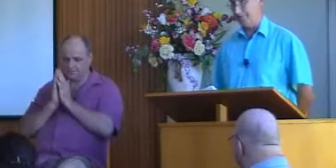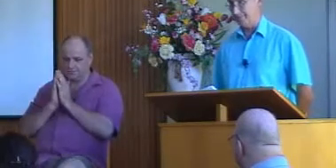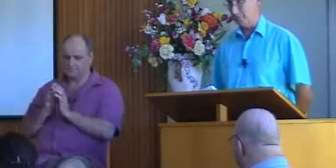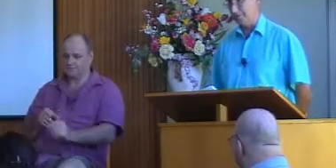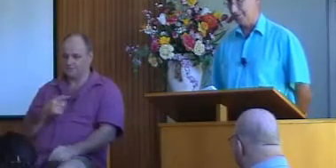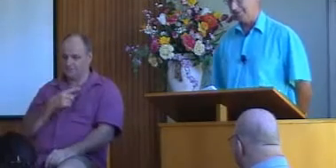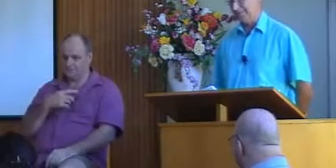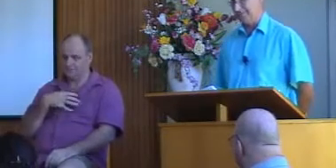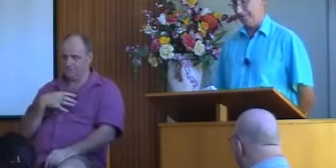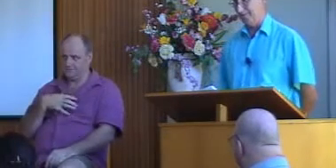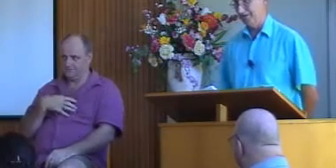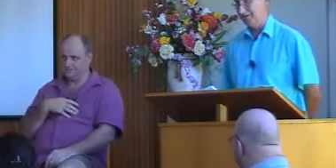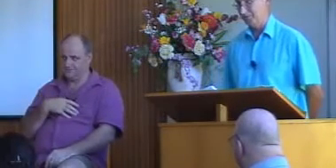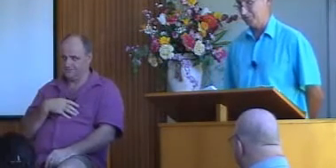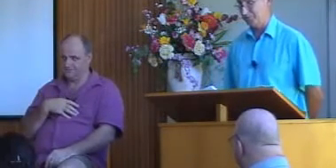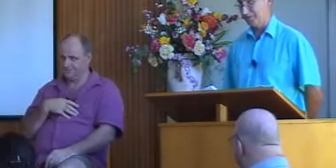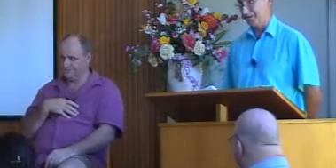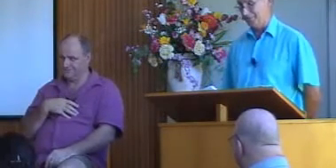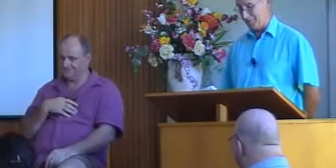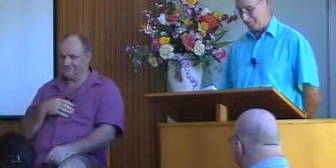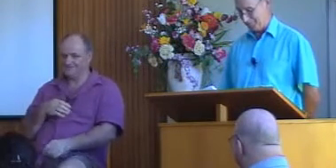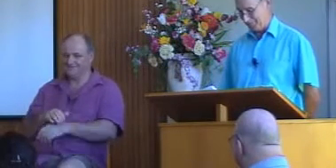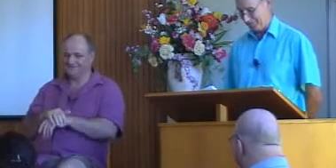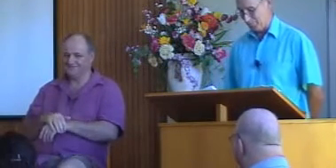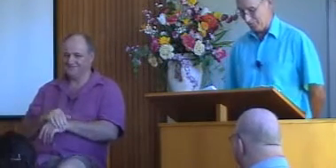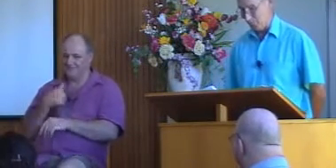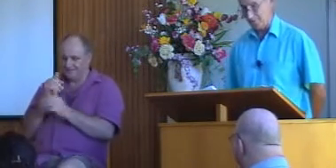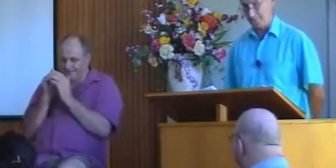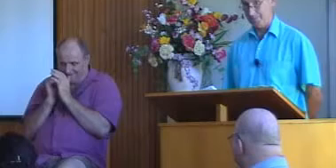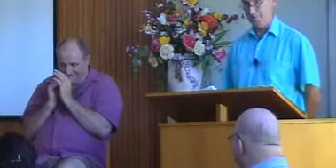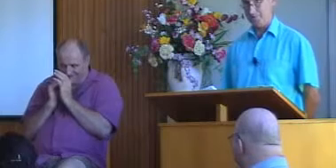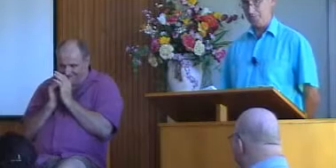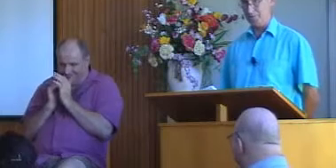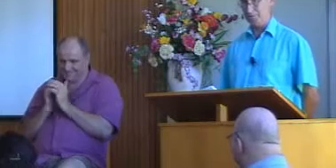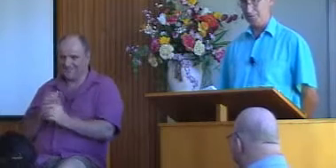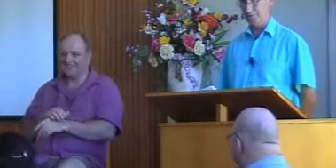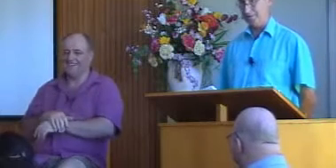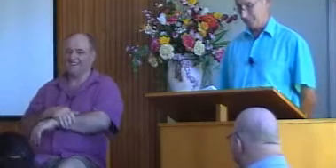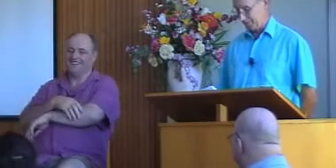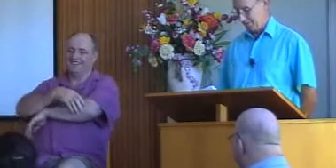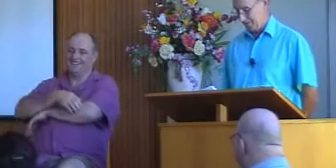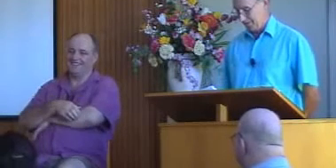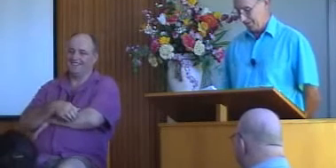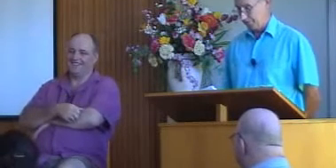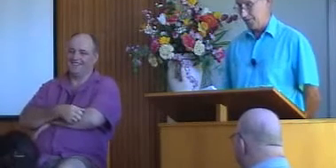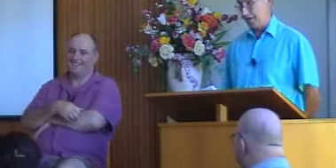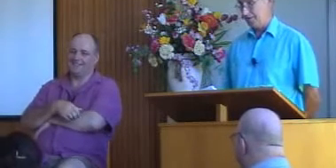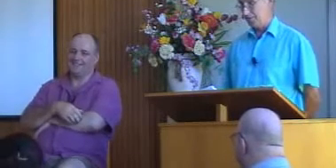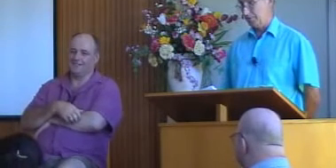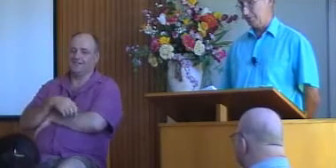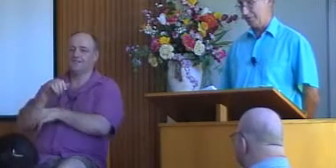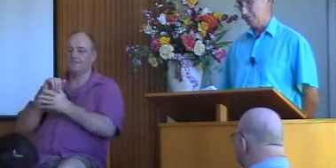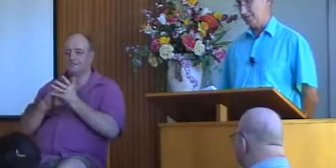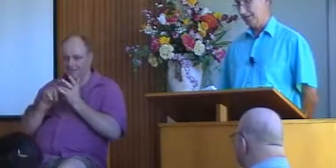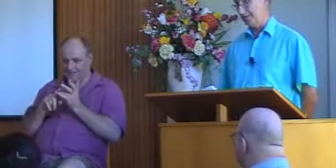no way I'm going forward here. So I sort of dug in and held on to the seat, although all the time I thought he was talking to me. So he carried